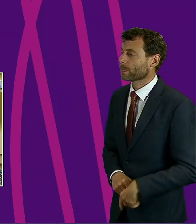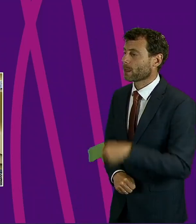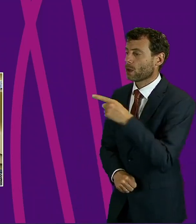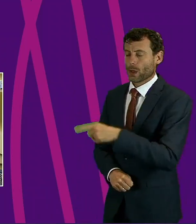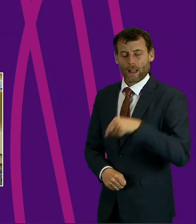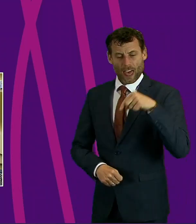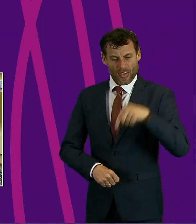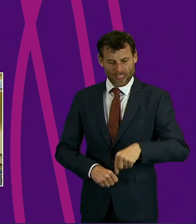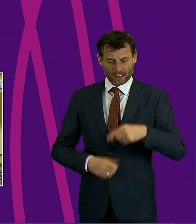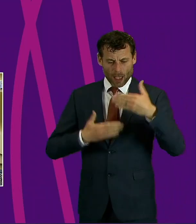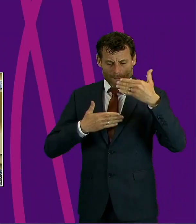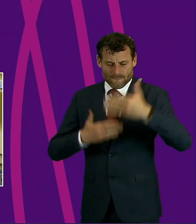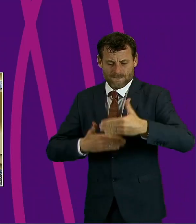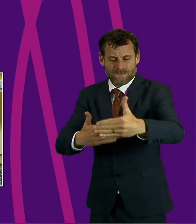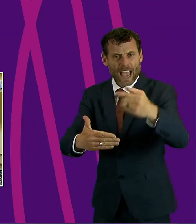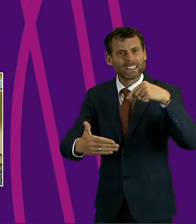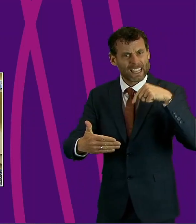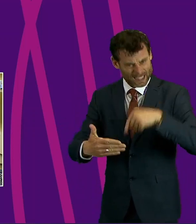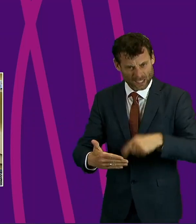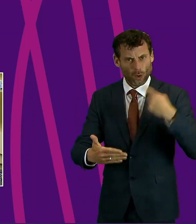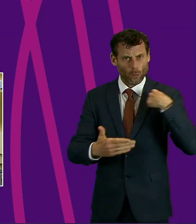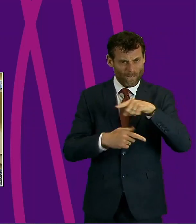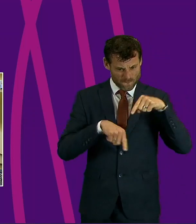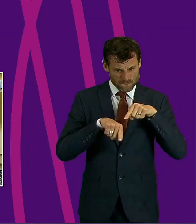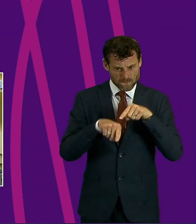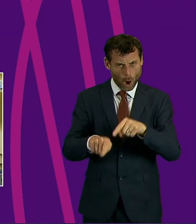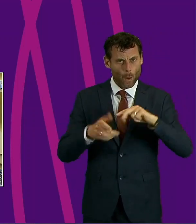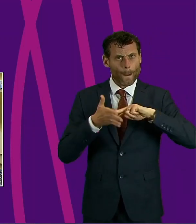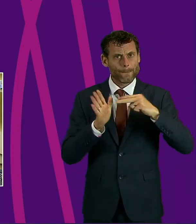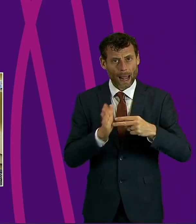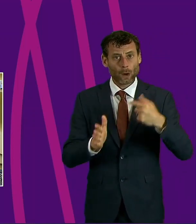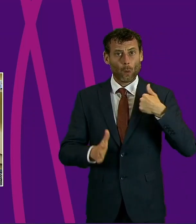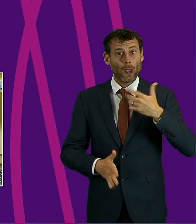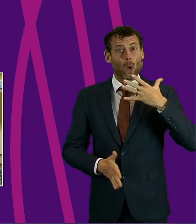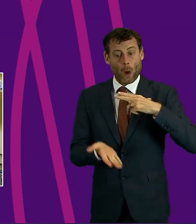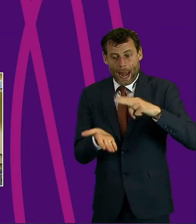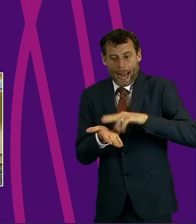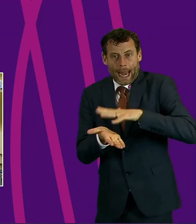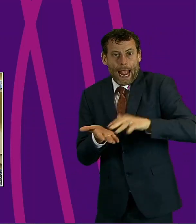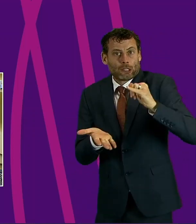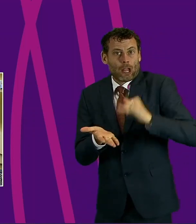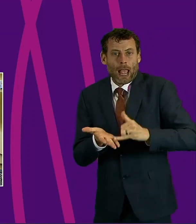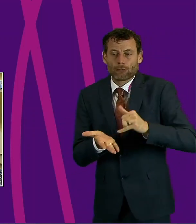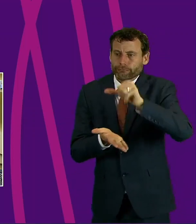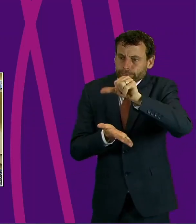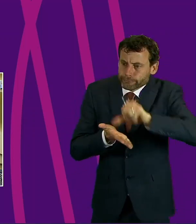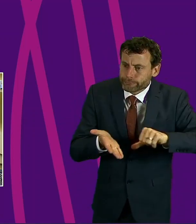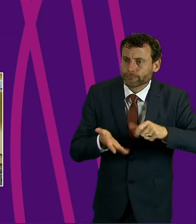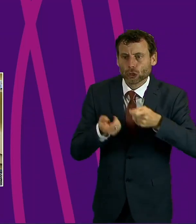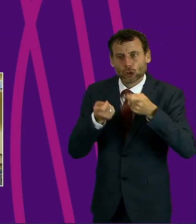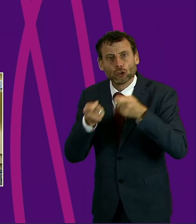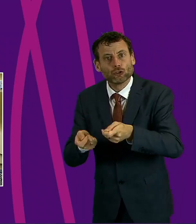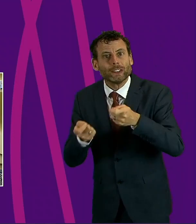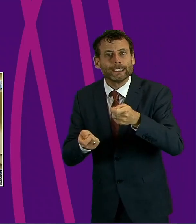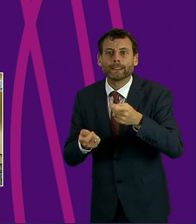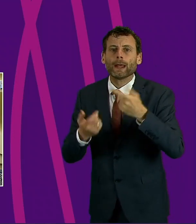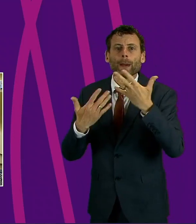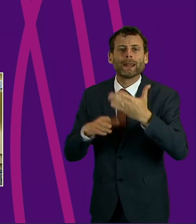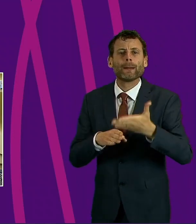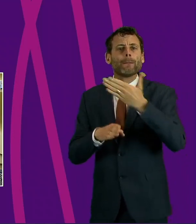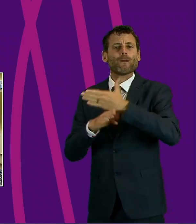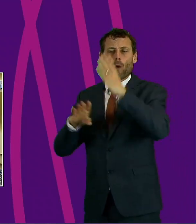This work is underway. We will seek to resume NHS procedures that have been postponed as swiftly and as carefully as